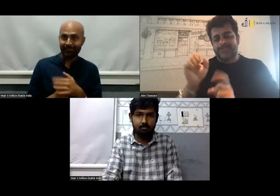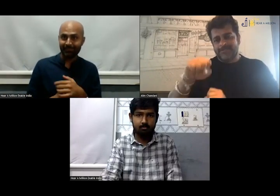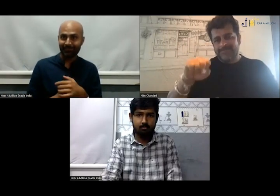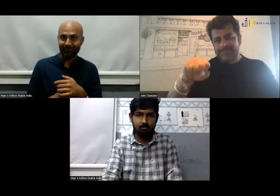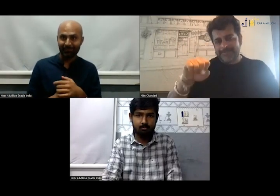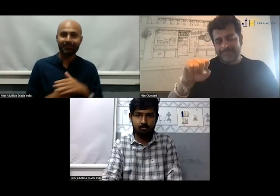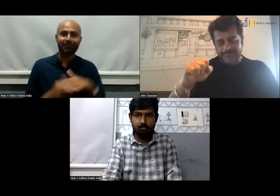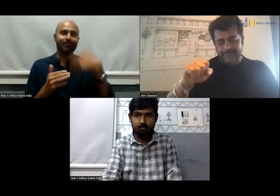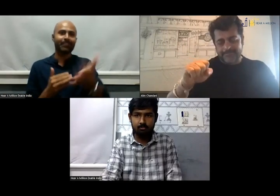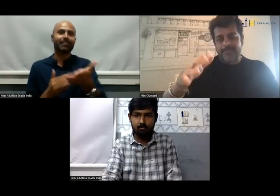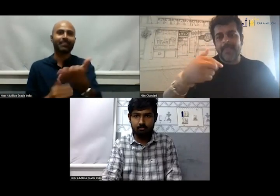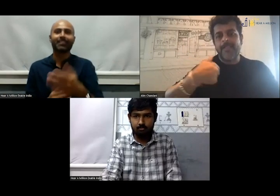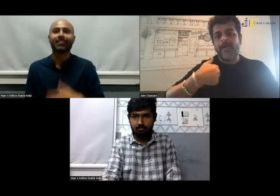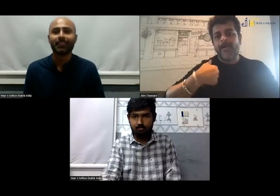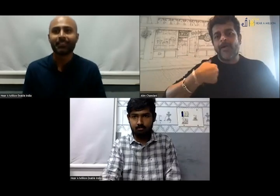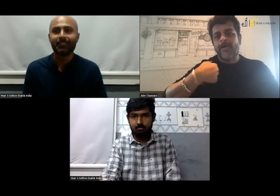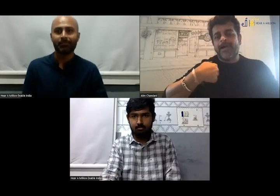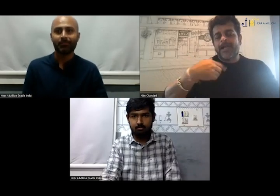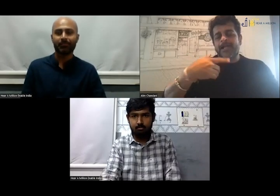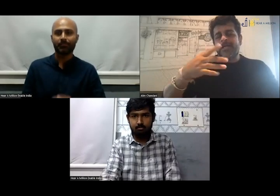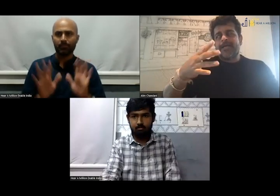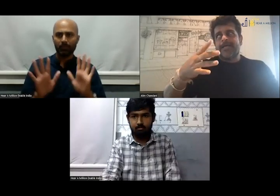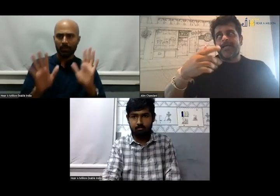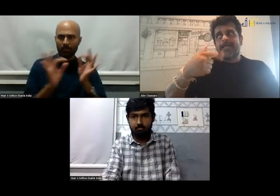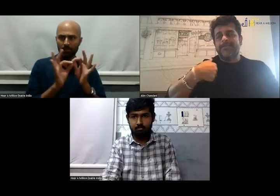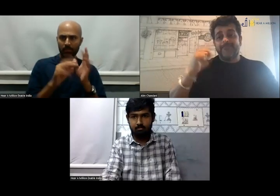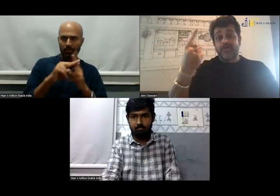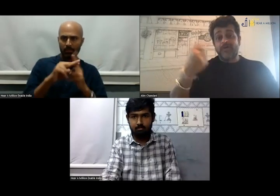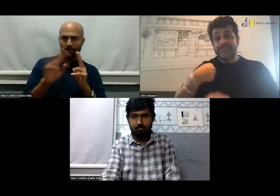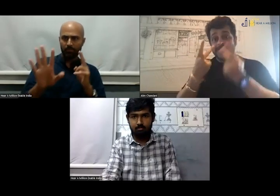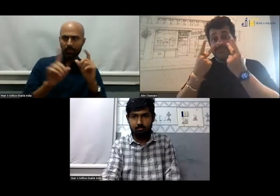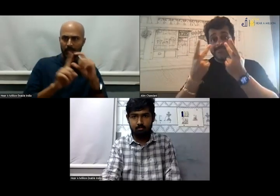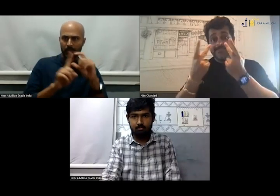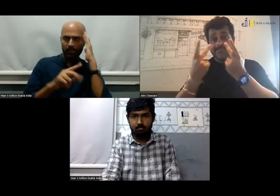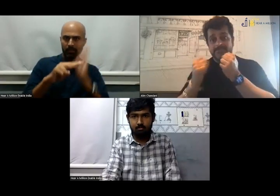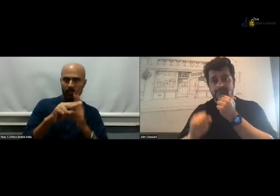Dr. Alim, would you like to share? Yes, I would like to share.